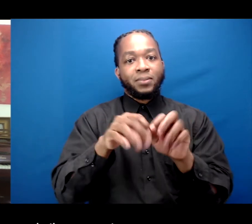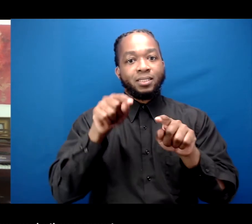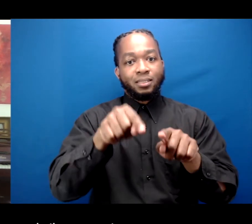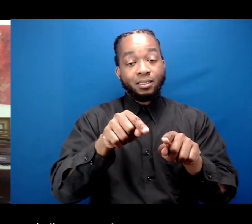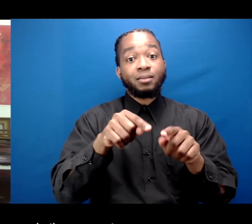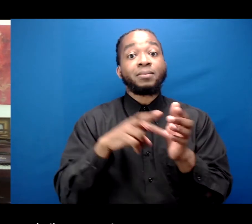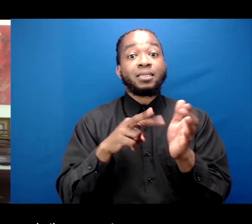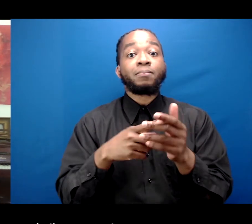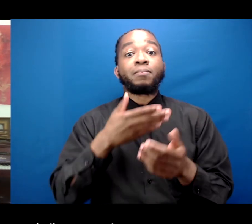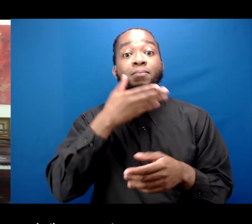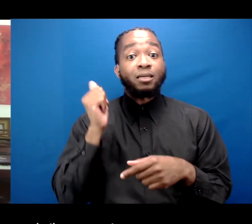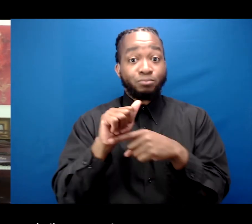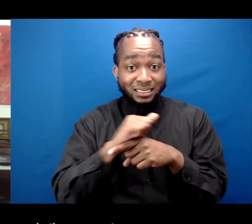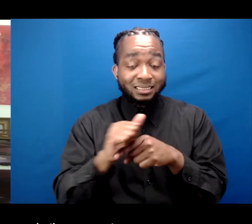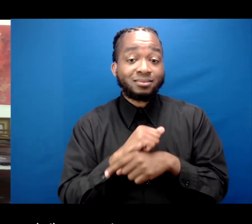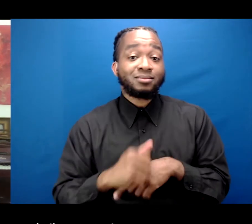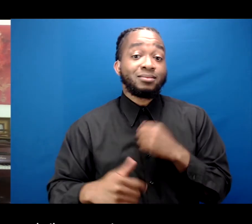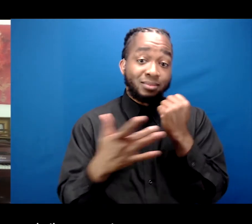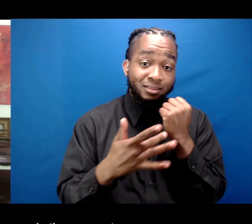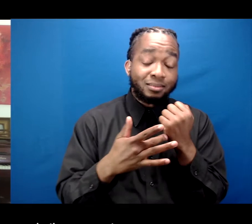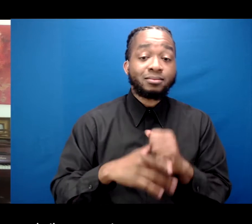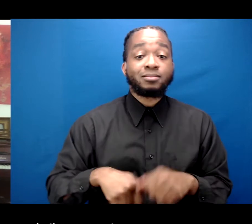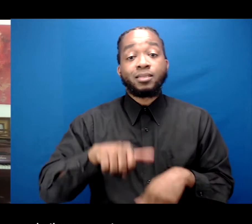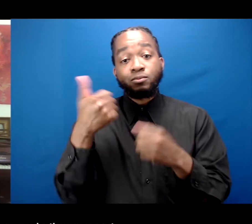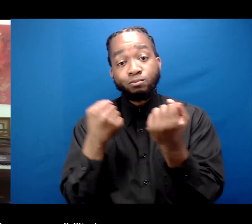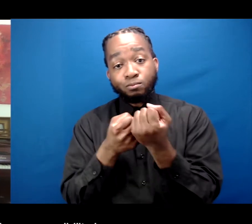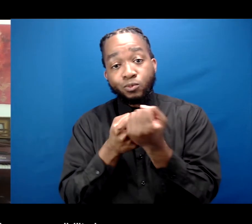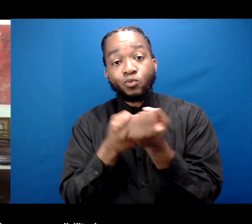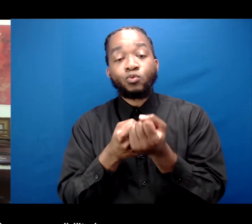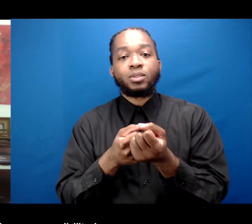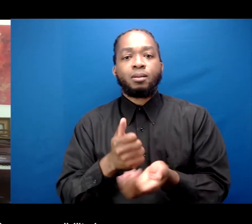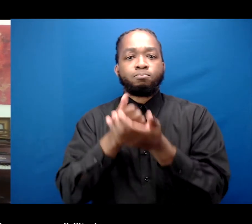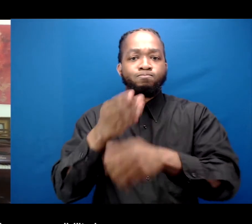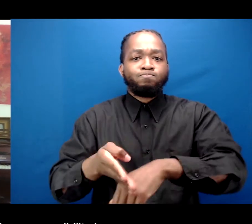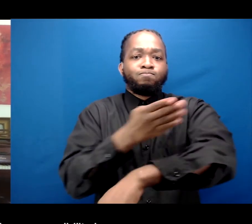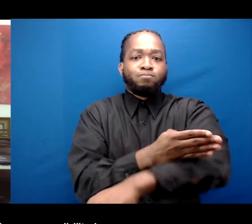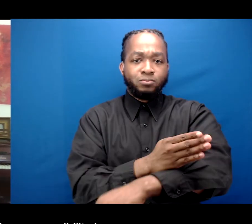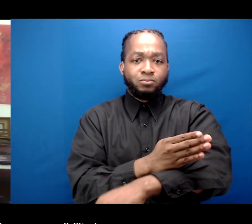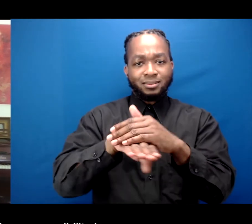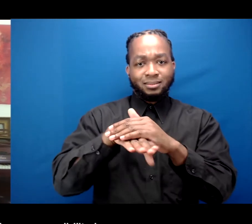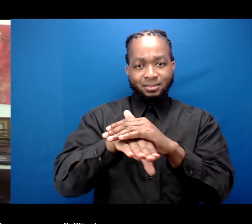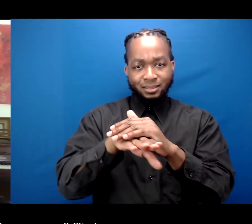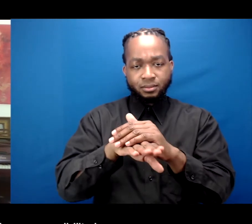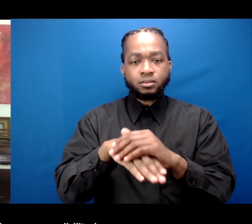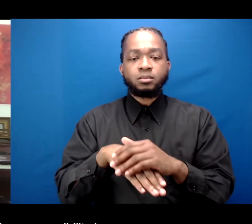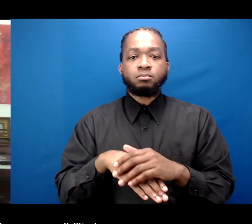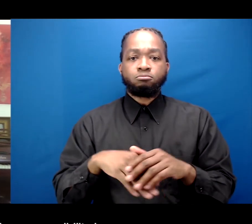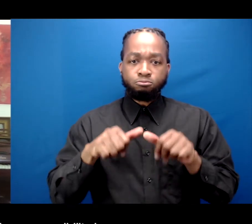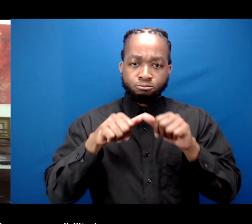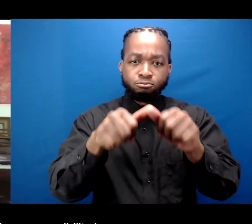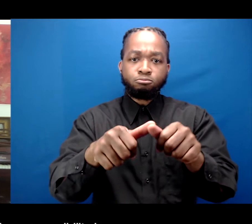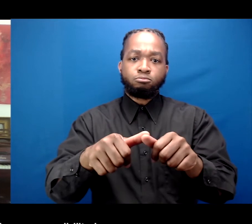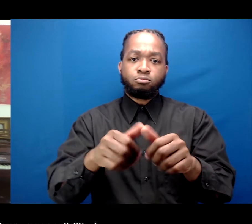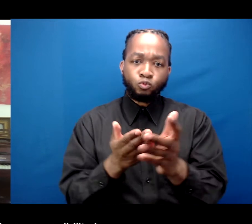and other support to advance accessibility work throughout the company. At the same time, accessibility is a